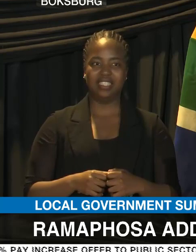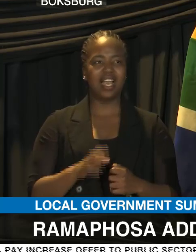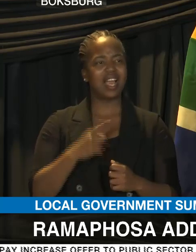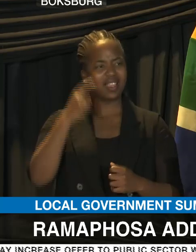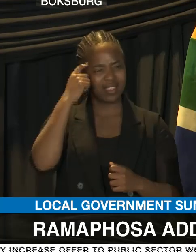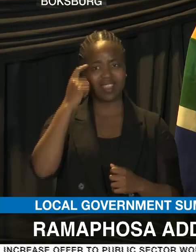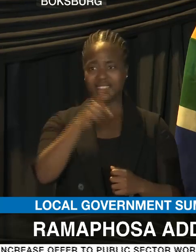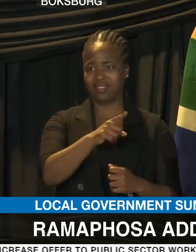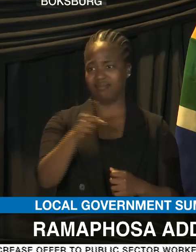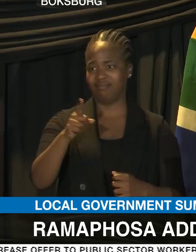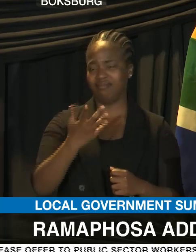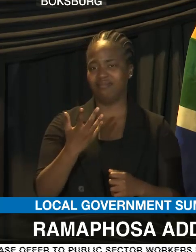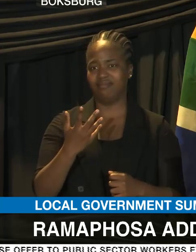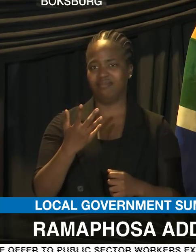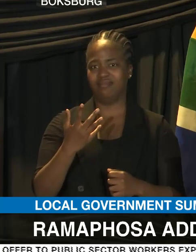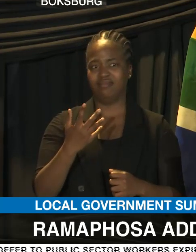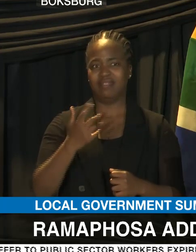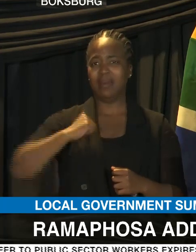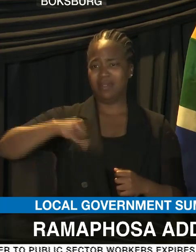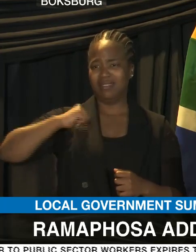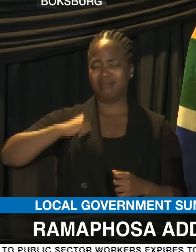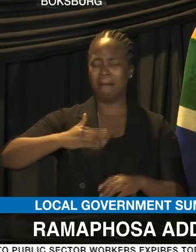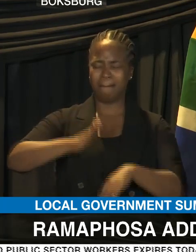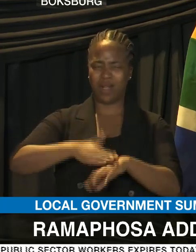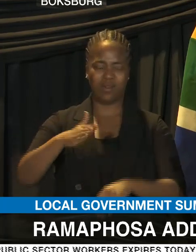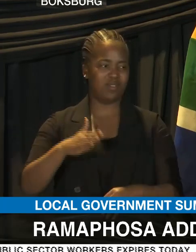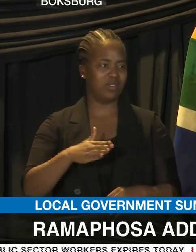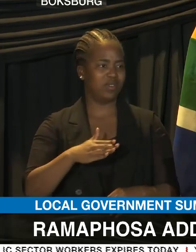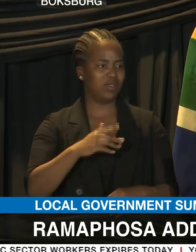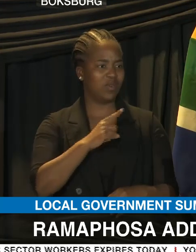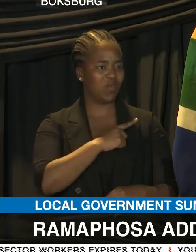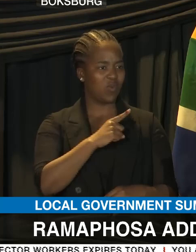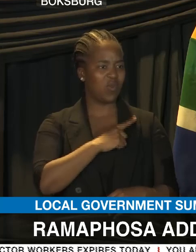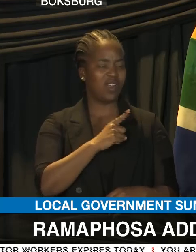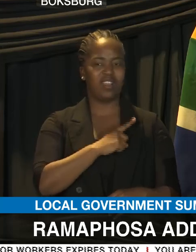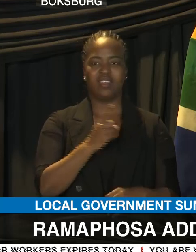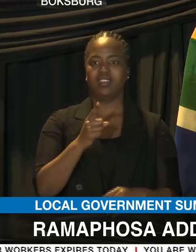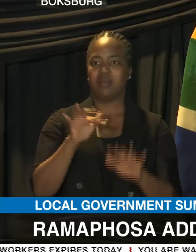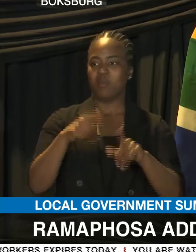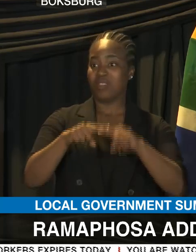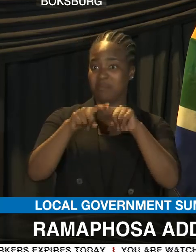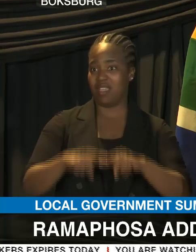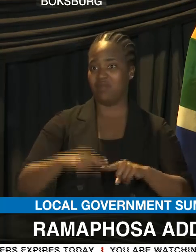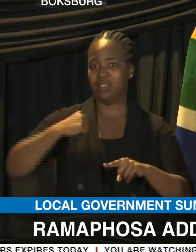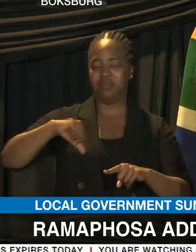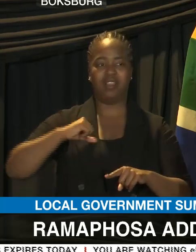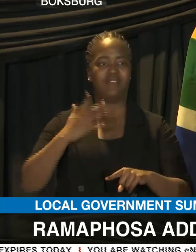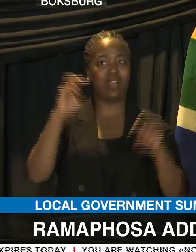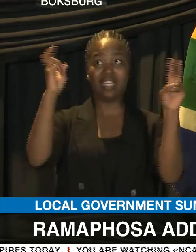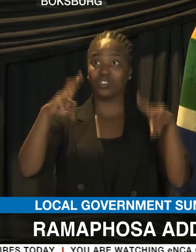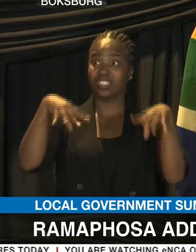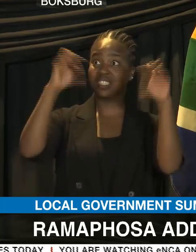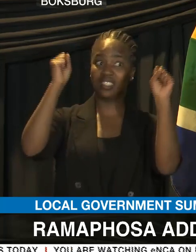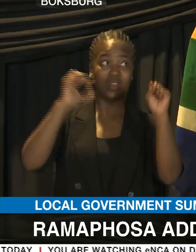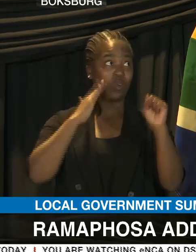it affects you at local level because you distribute electricity, and when it does